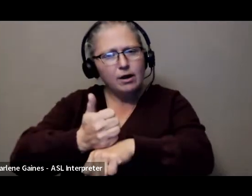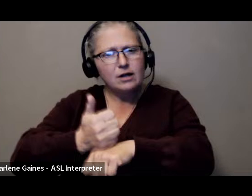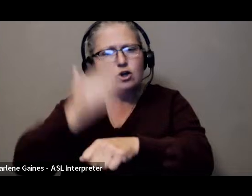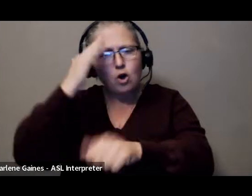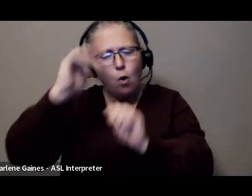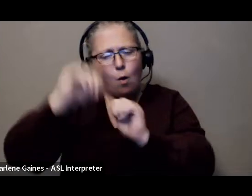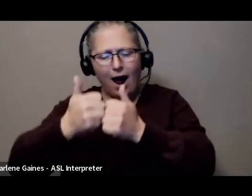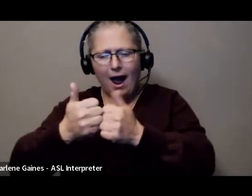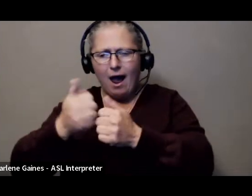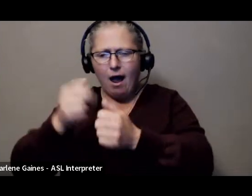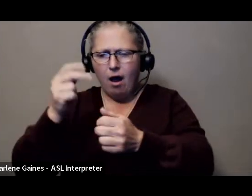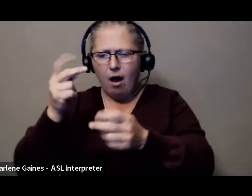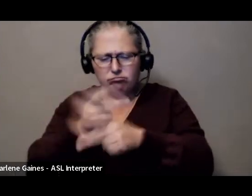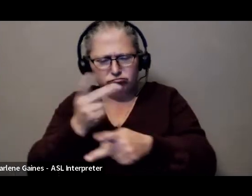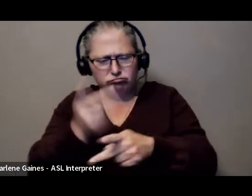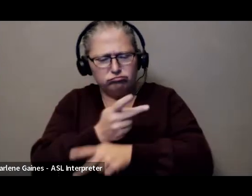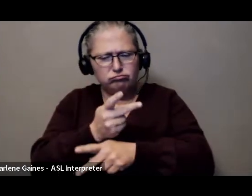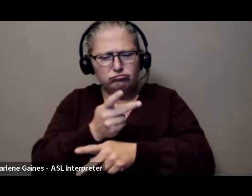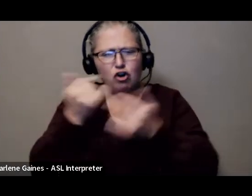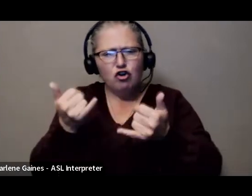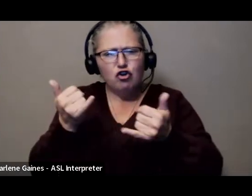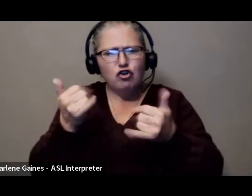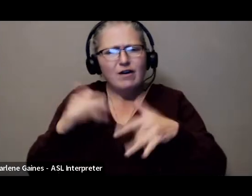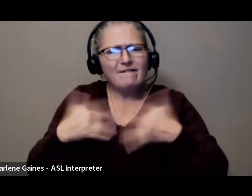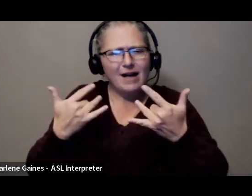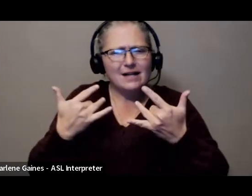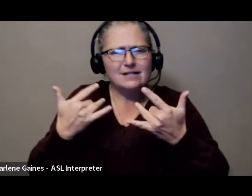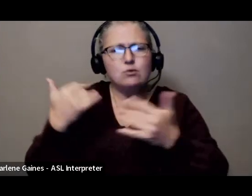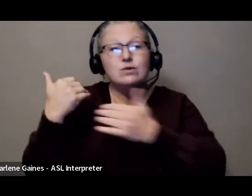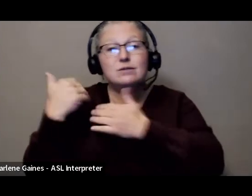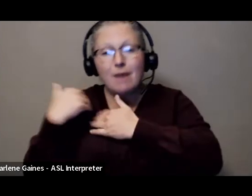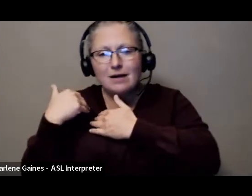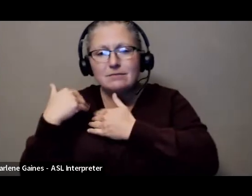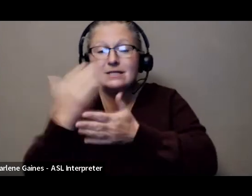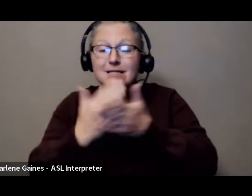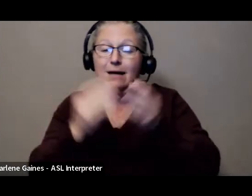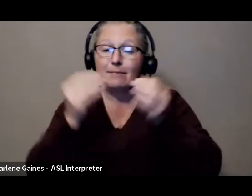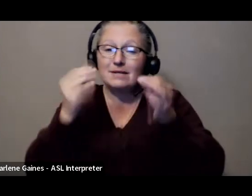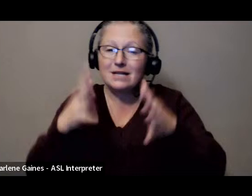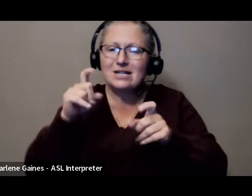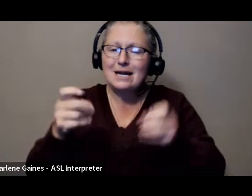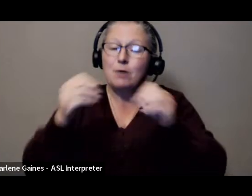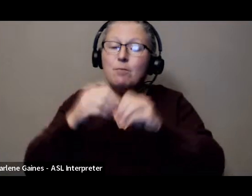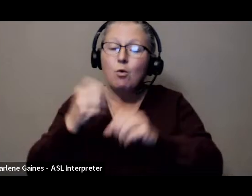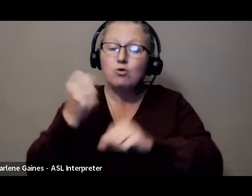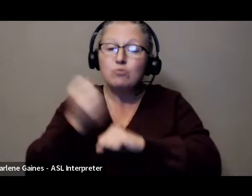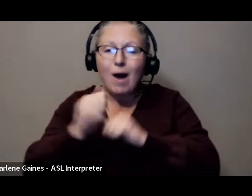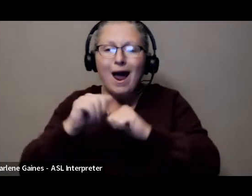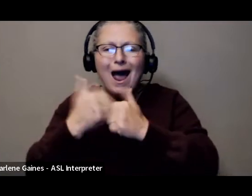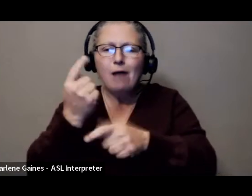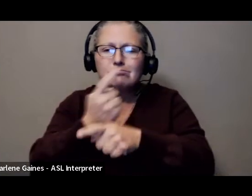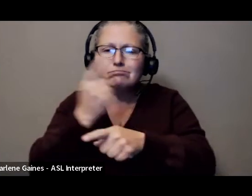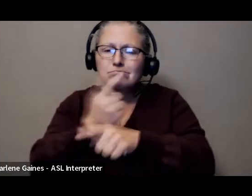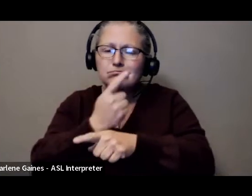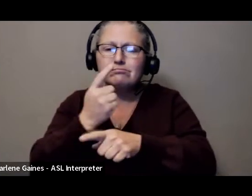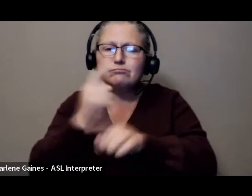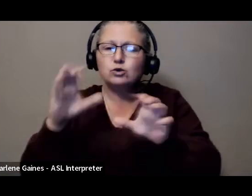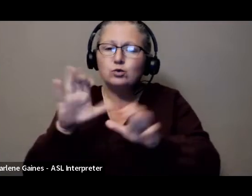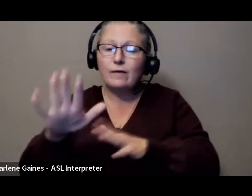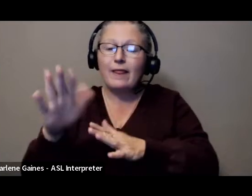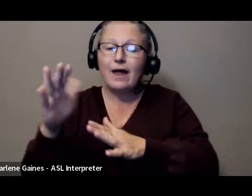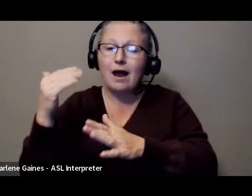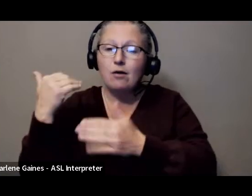events responsibly. I understand some teachers feel they need additional support in knowing how to properly execute their duties